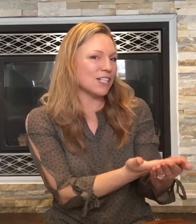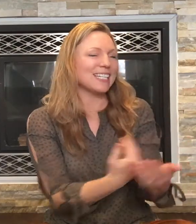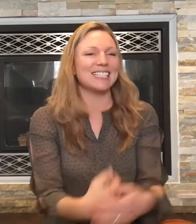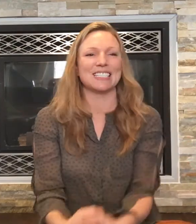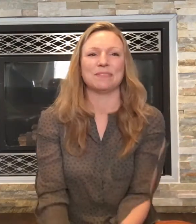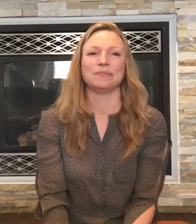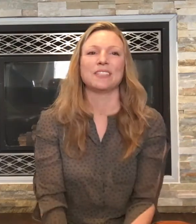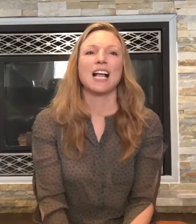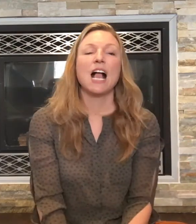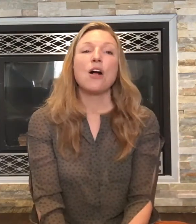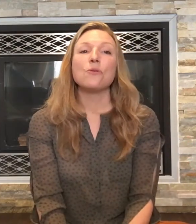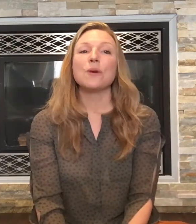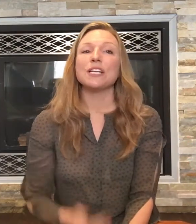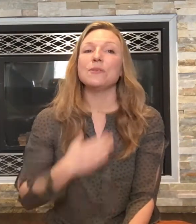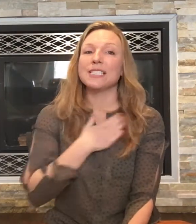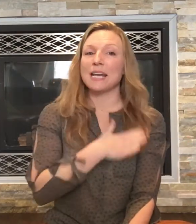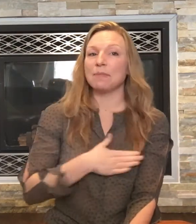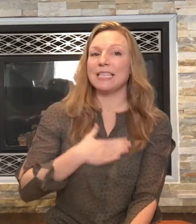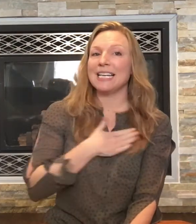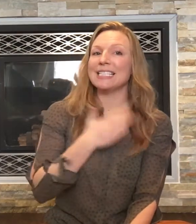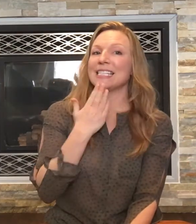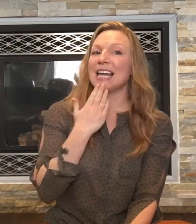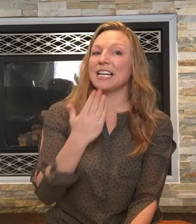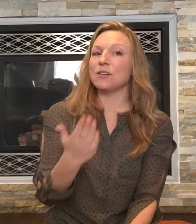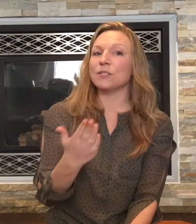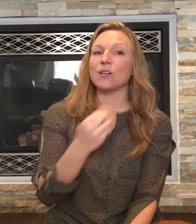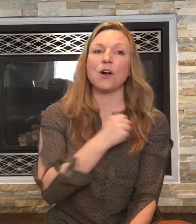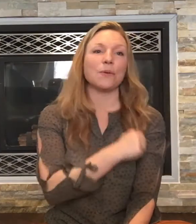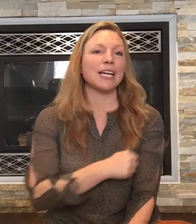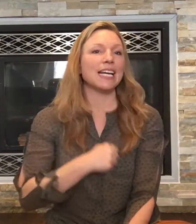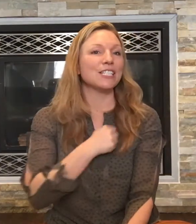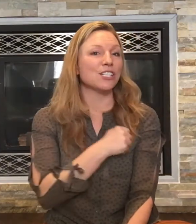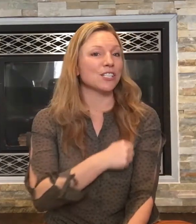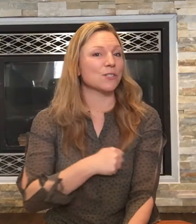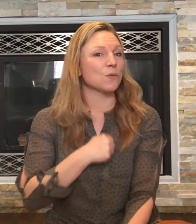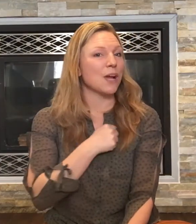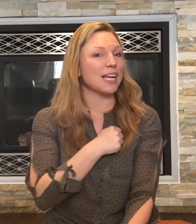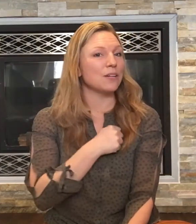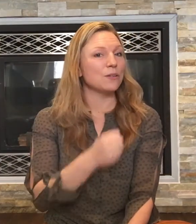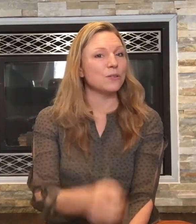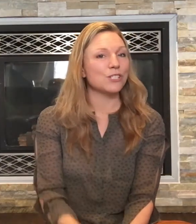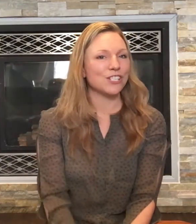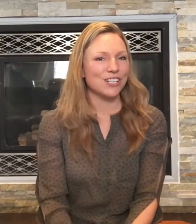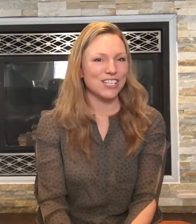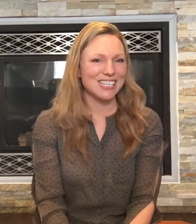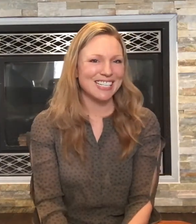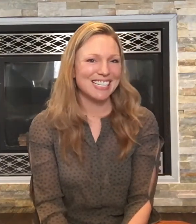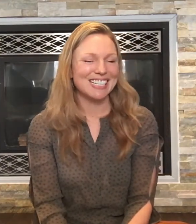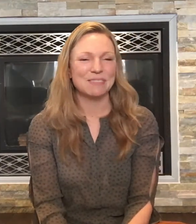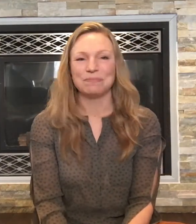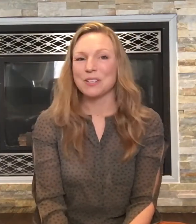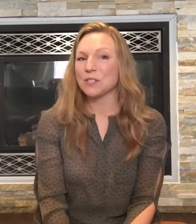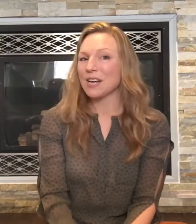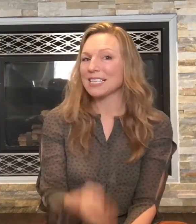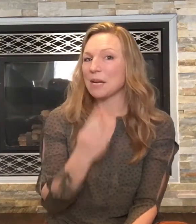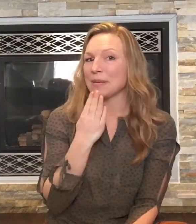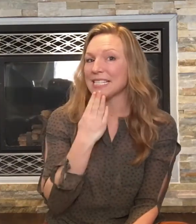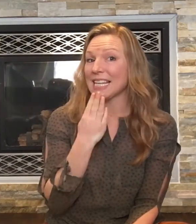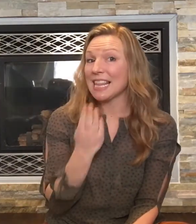good. When you say please, thank you, sorry, just the way you should. So next up is thank